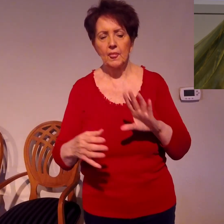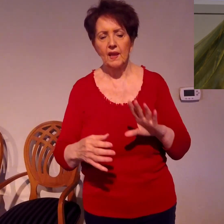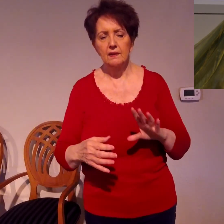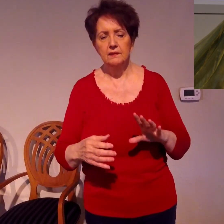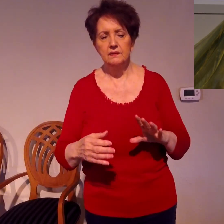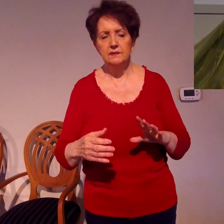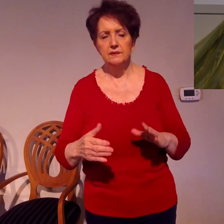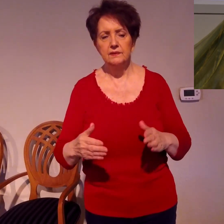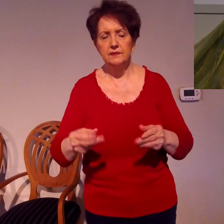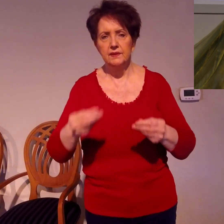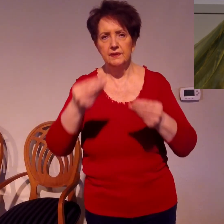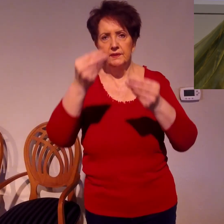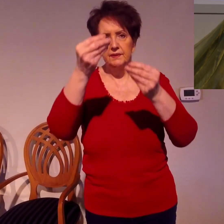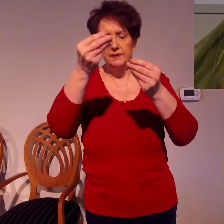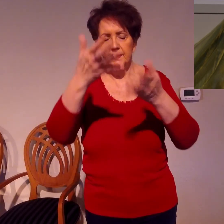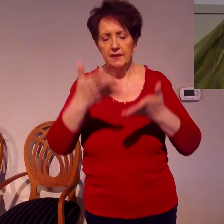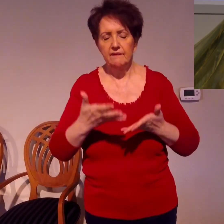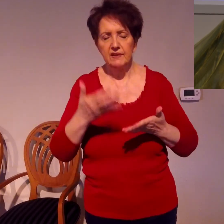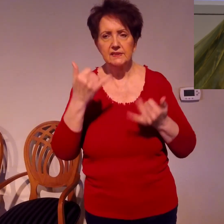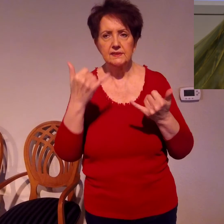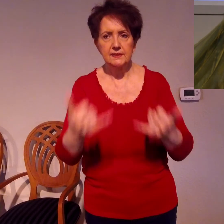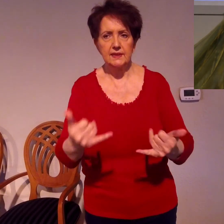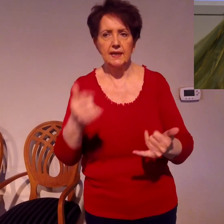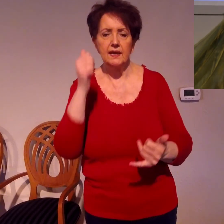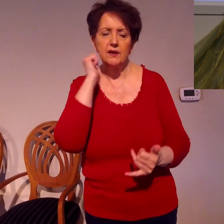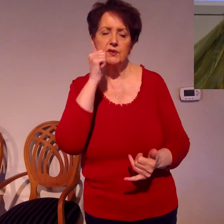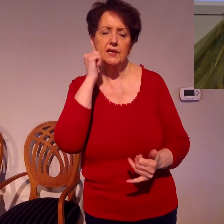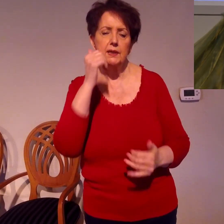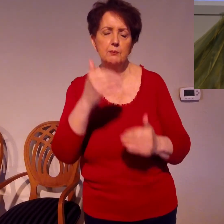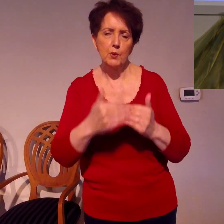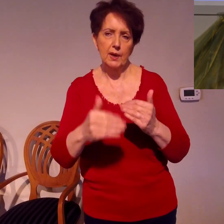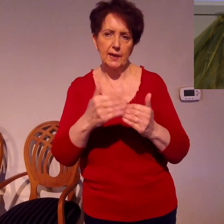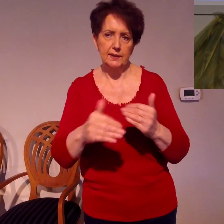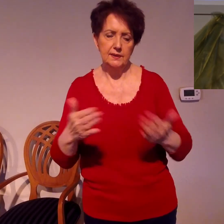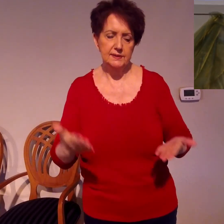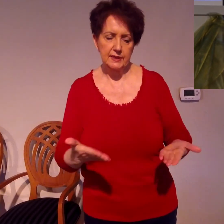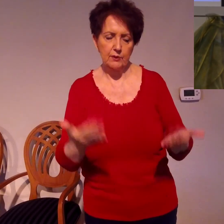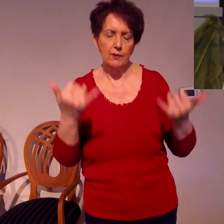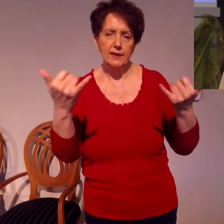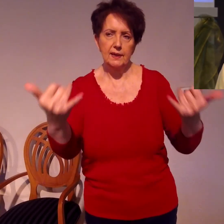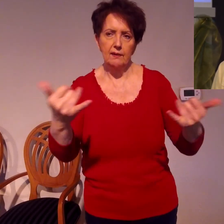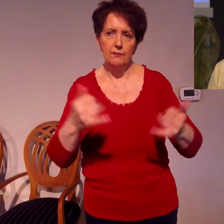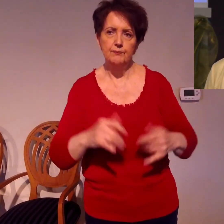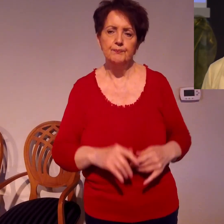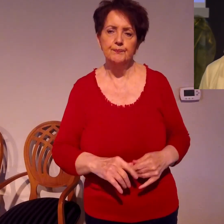Give us this day our daily bread. The bread is here.